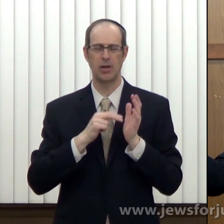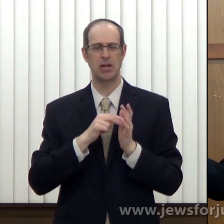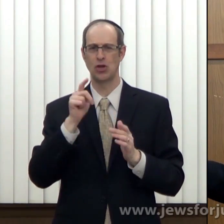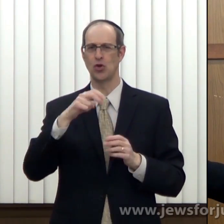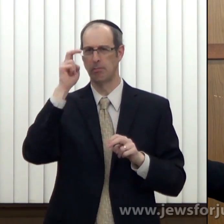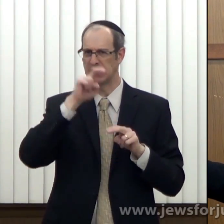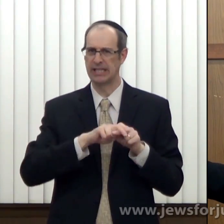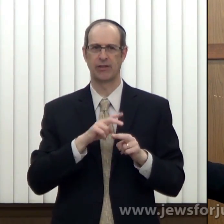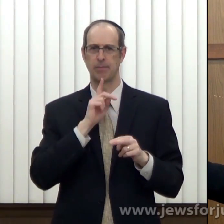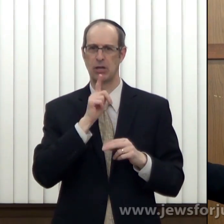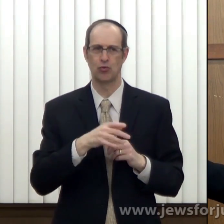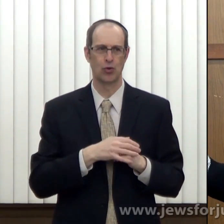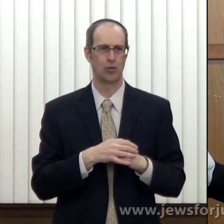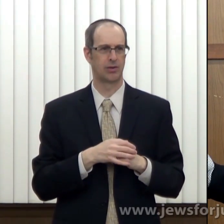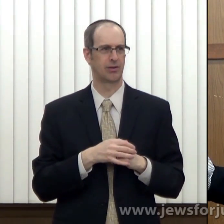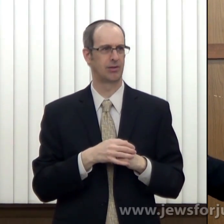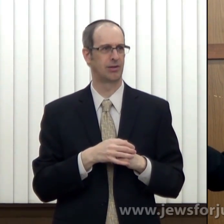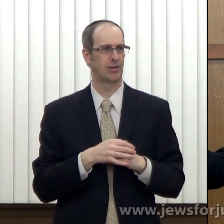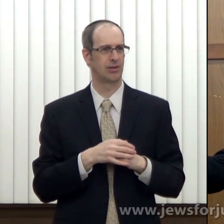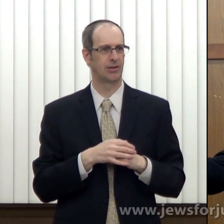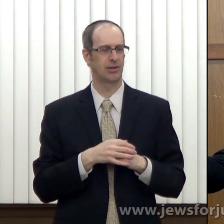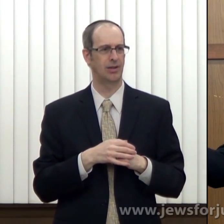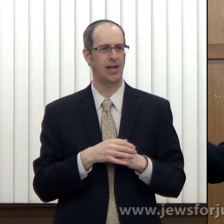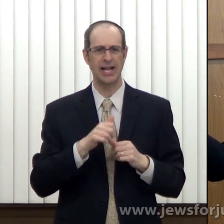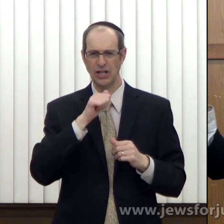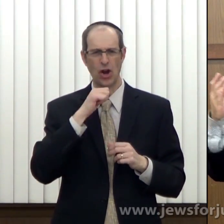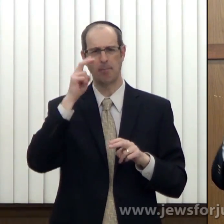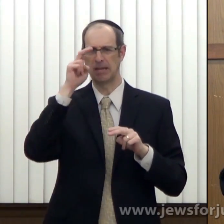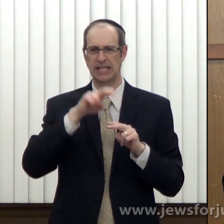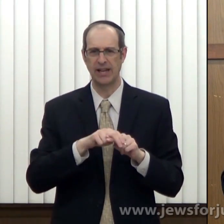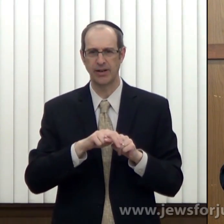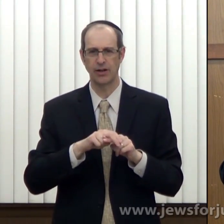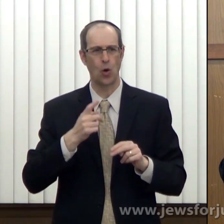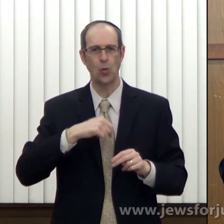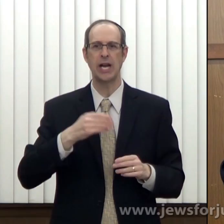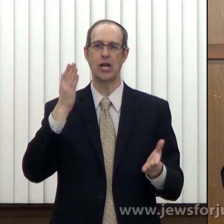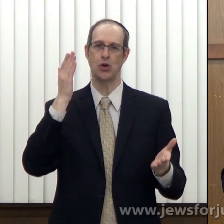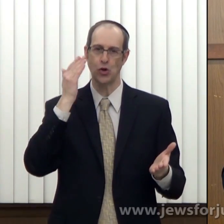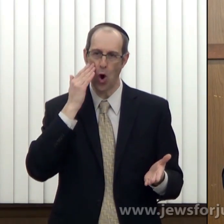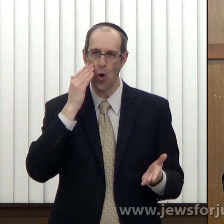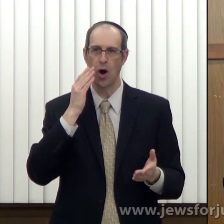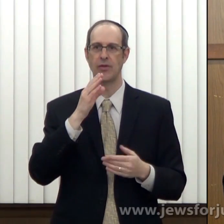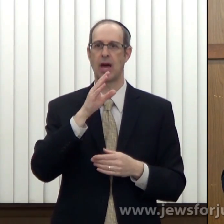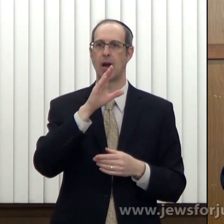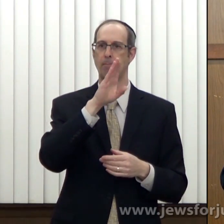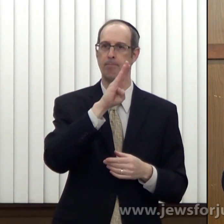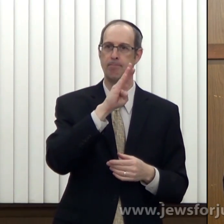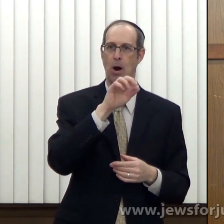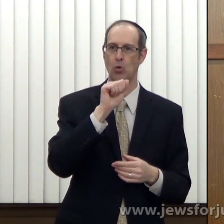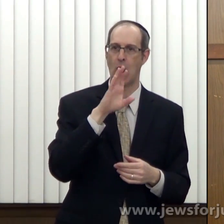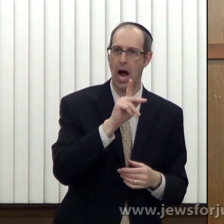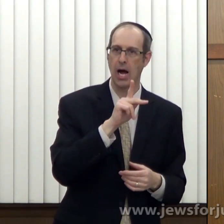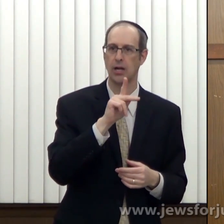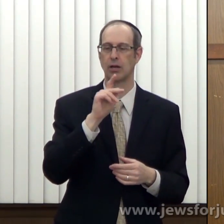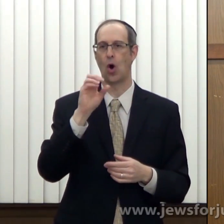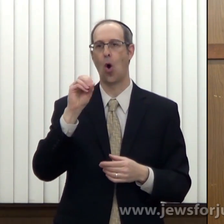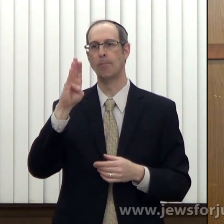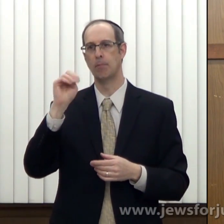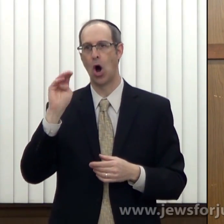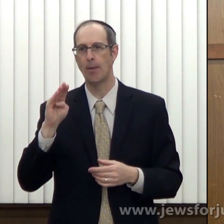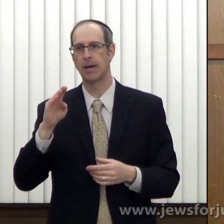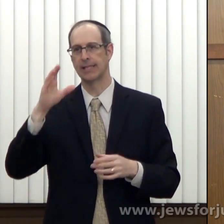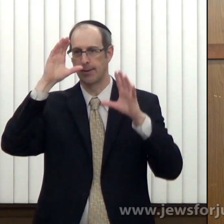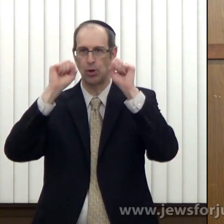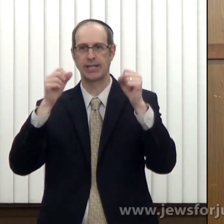true? It's not anything you believe in. We know that Barack Obama is the president of the